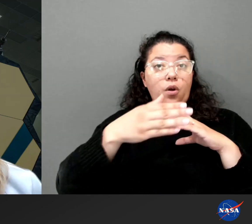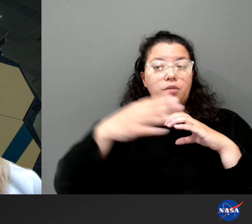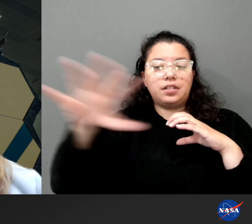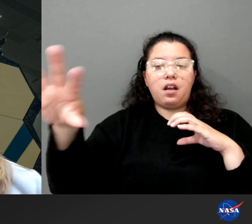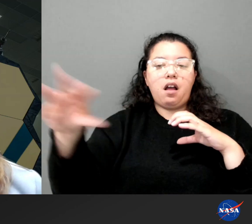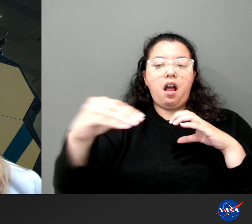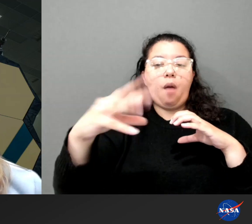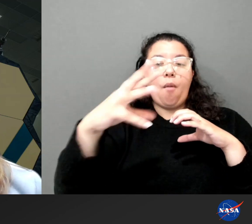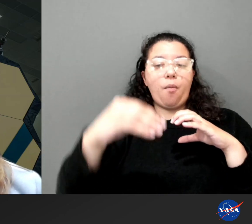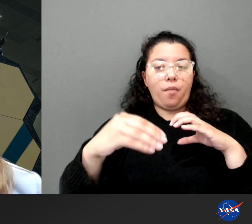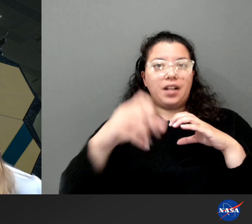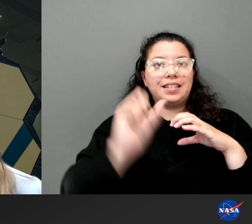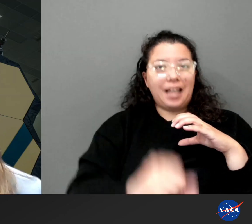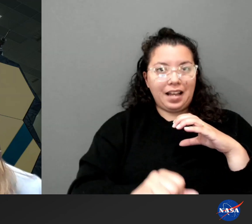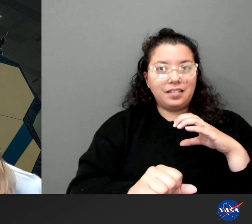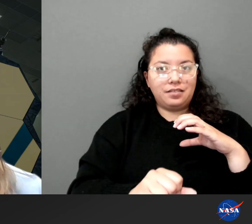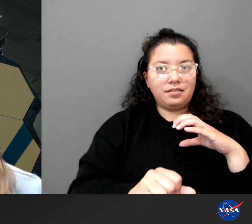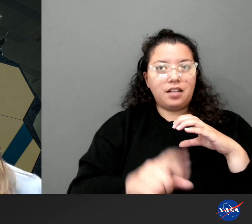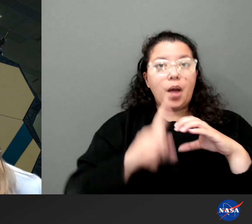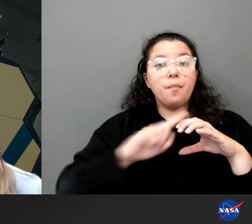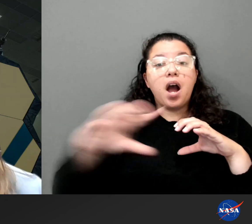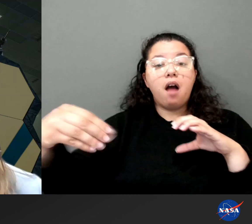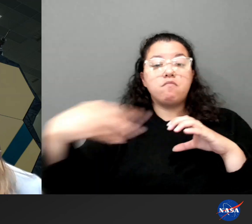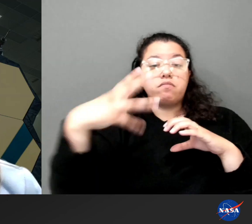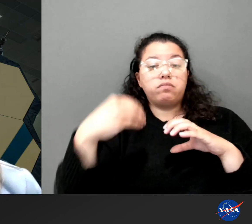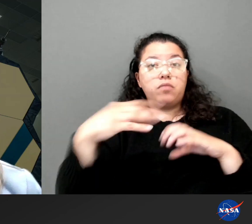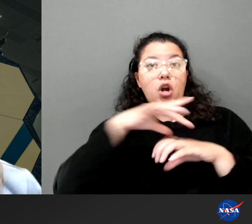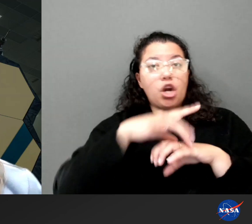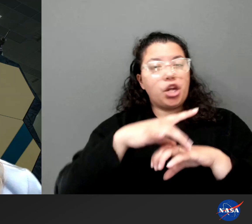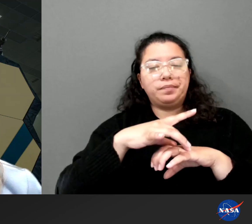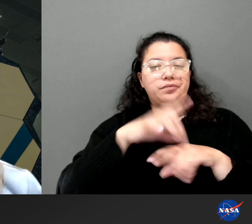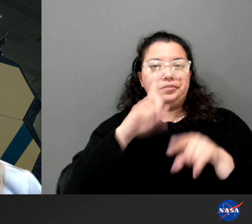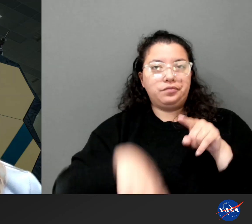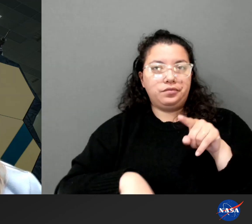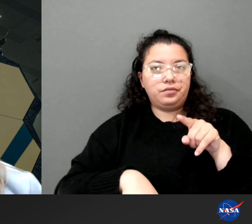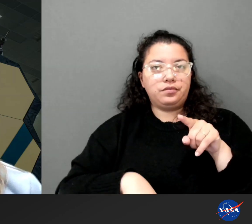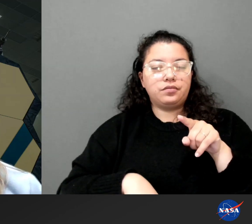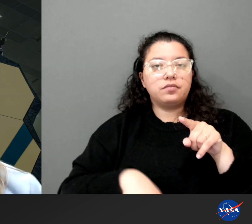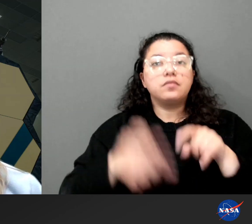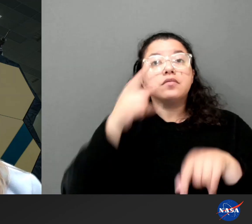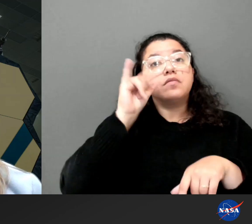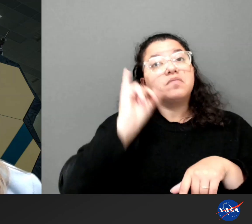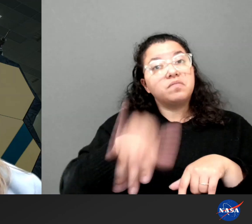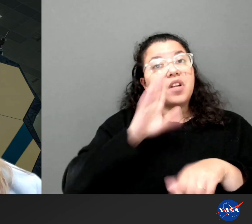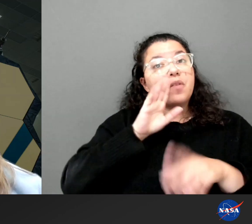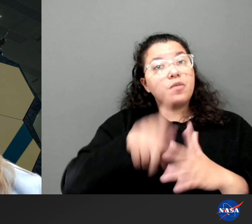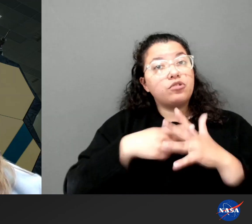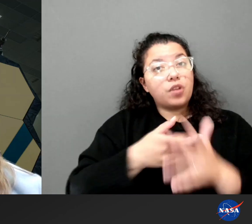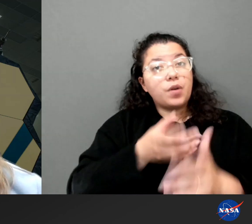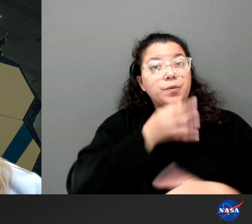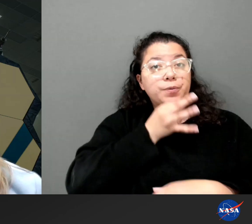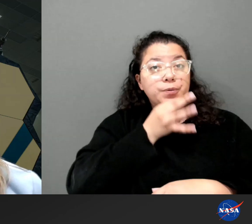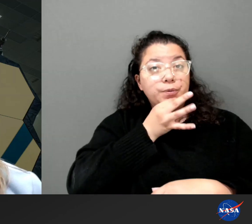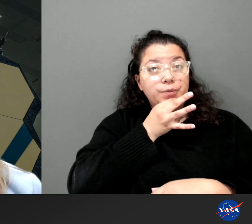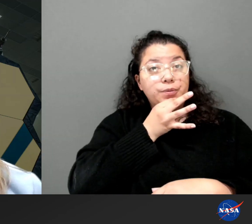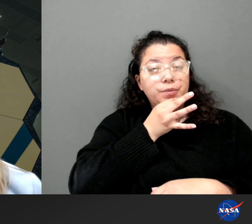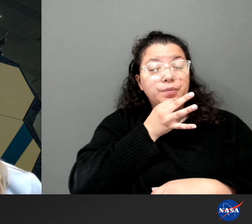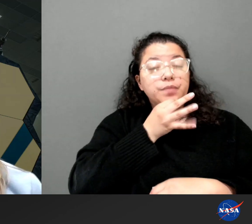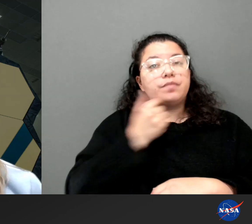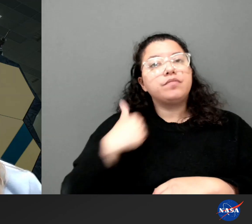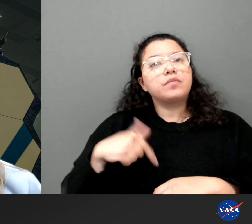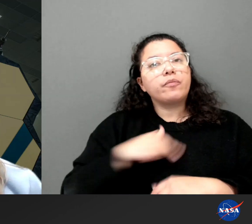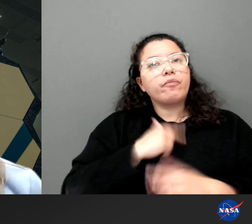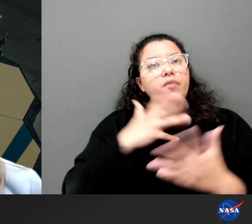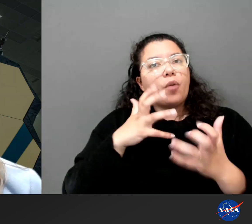way starting actually very, very soon. We even did some commissioning tests on studying some asteroids. Because